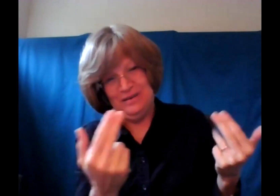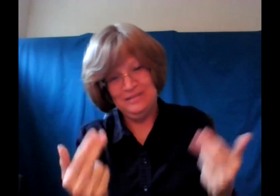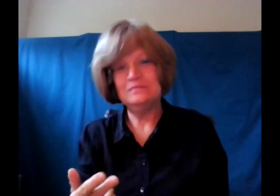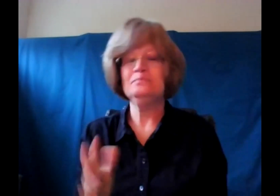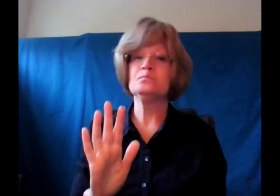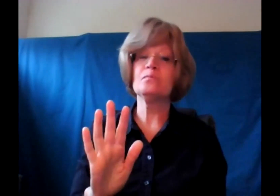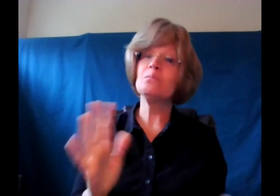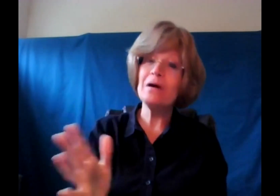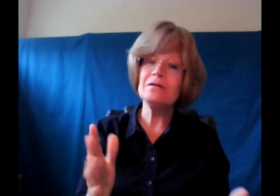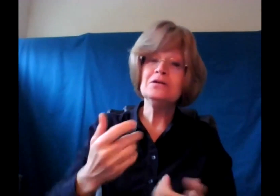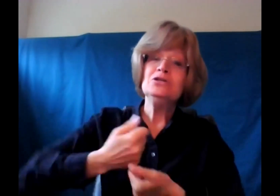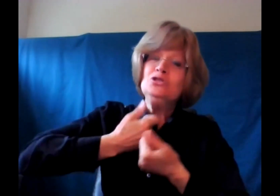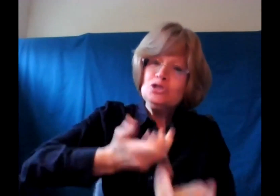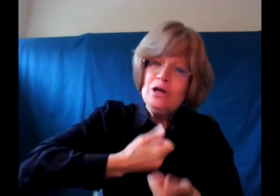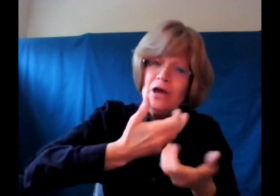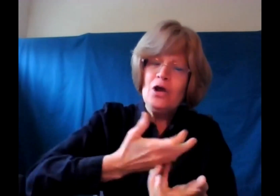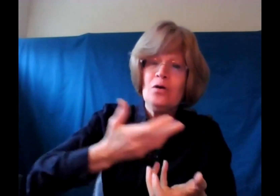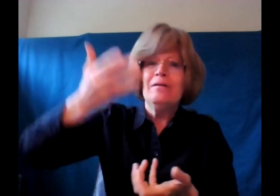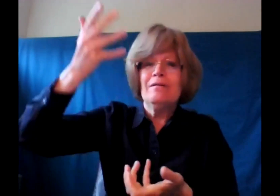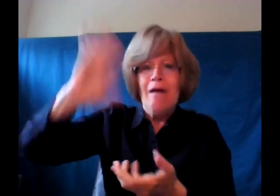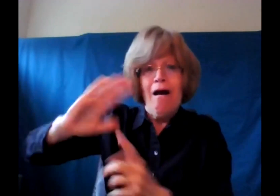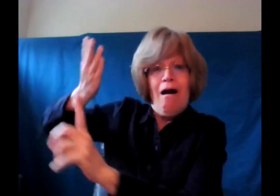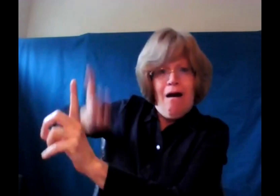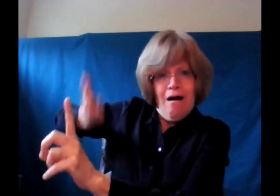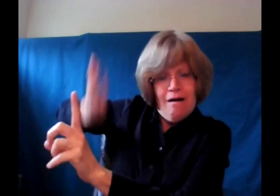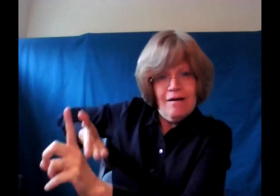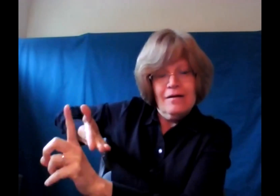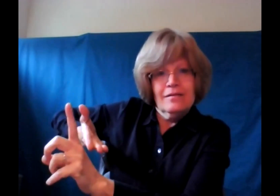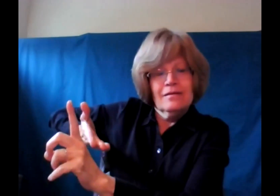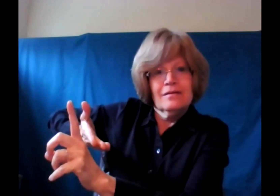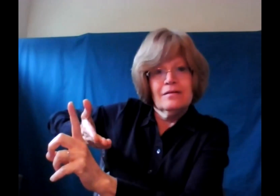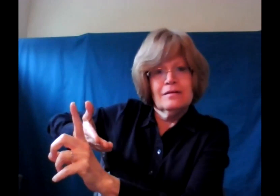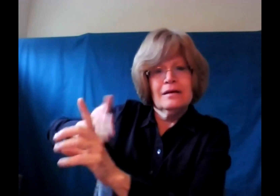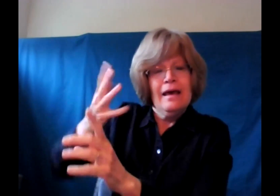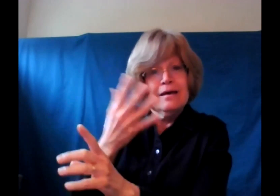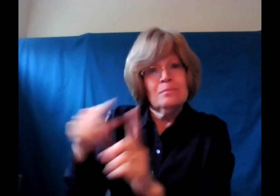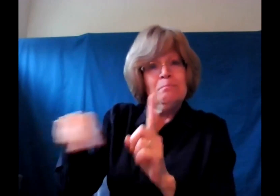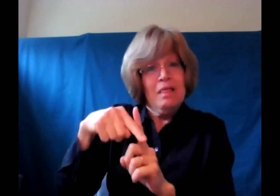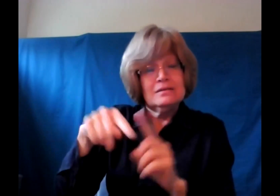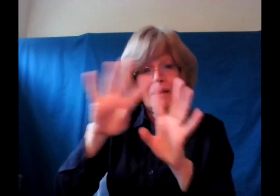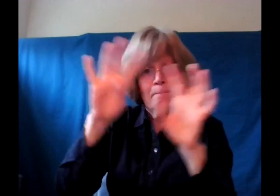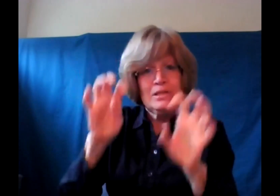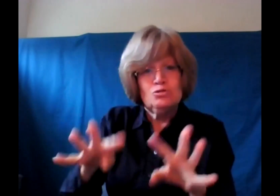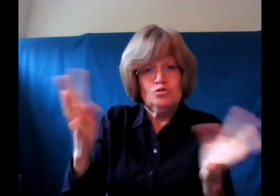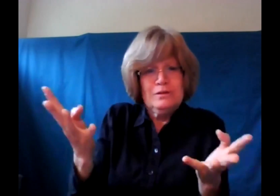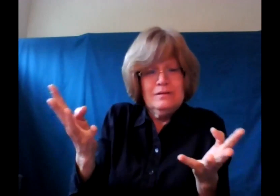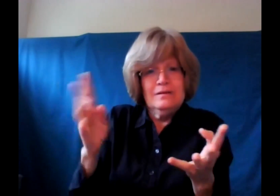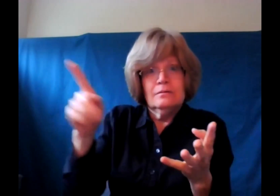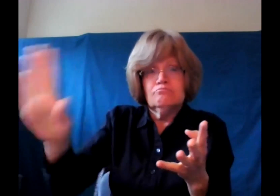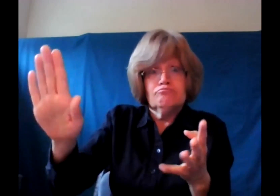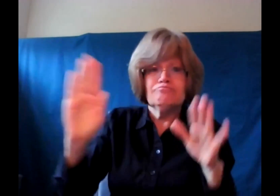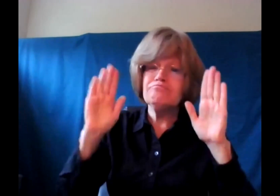But there's something about sharing who God is and the mystery of the excellence and